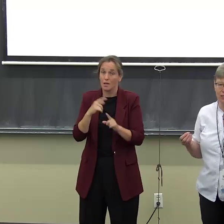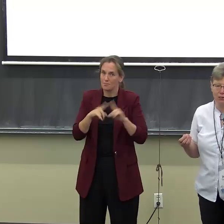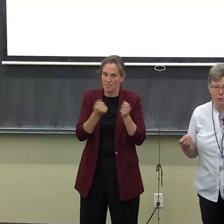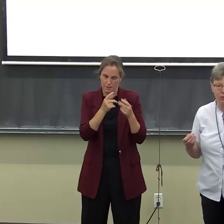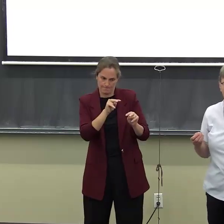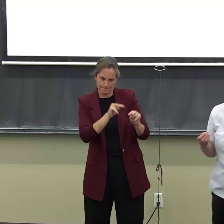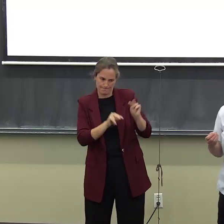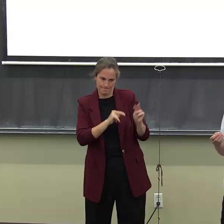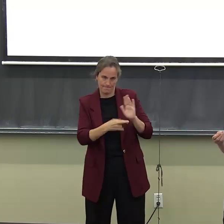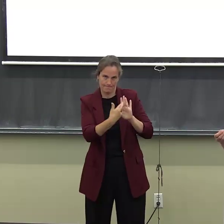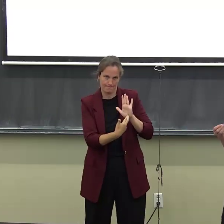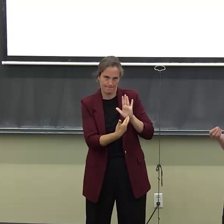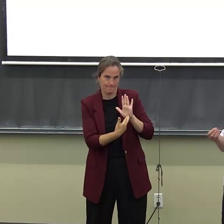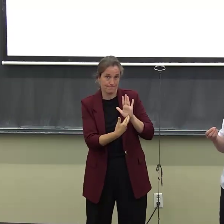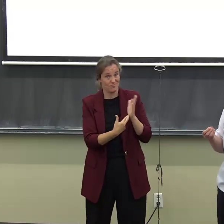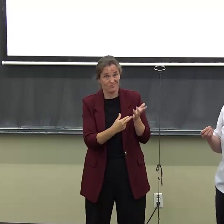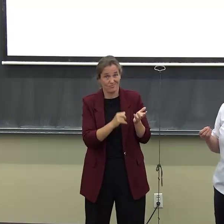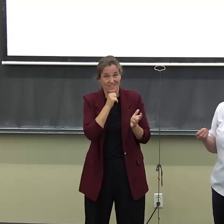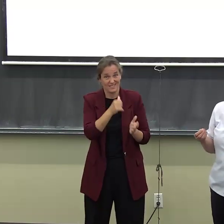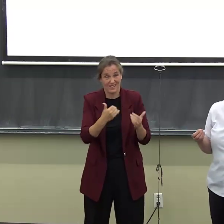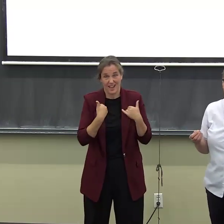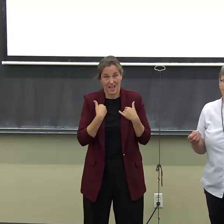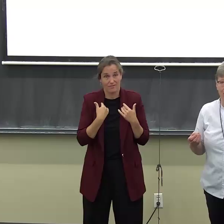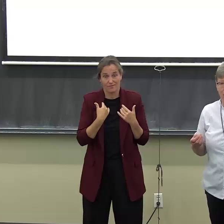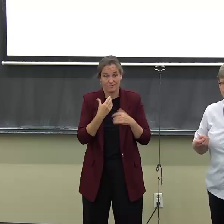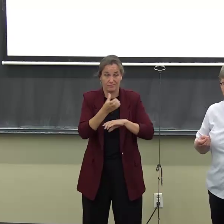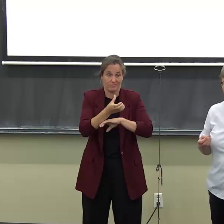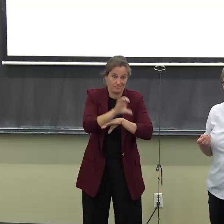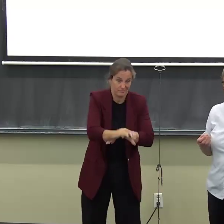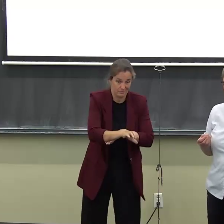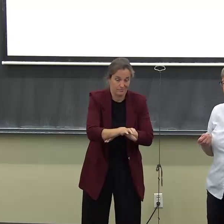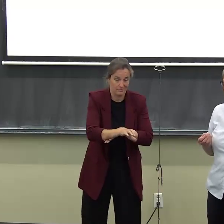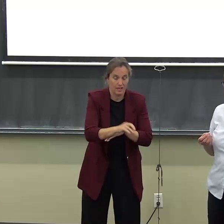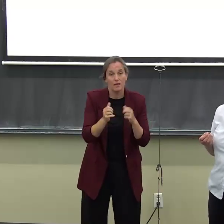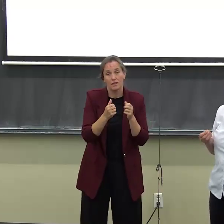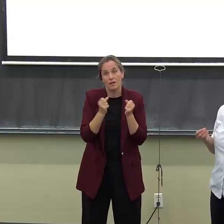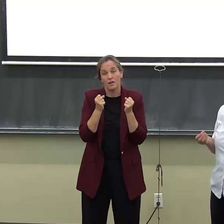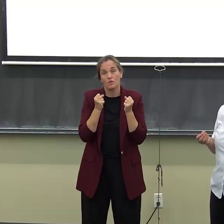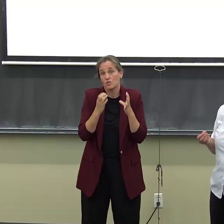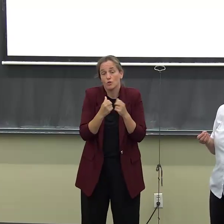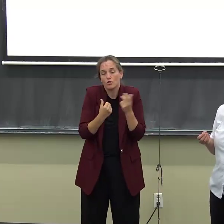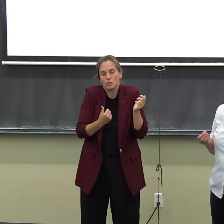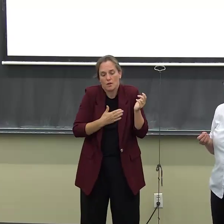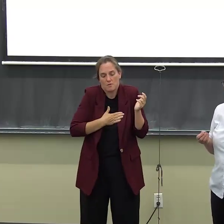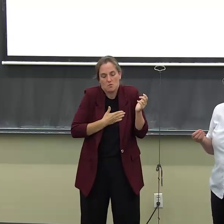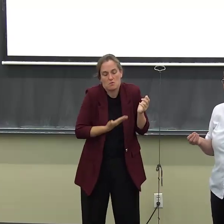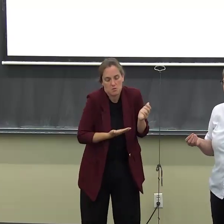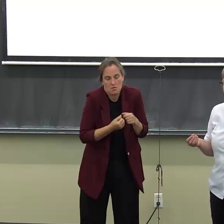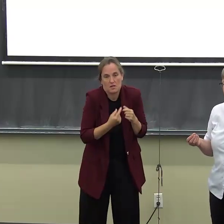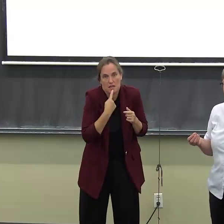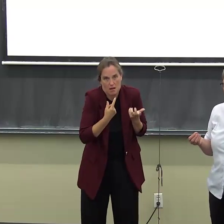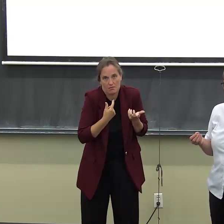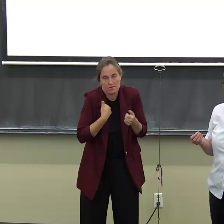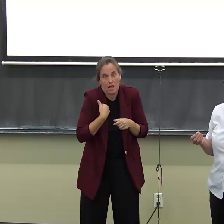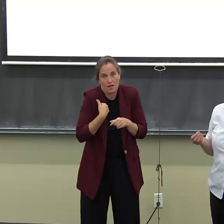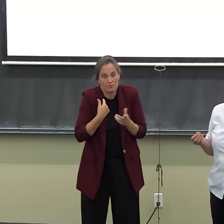surveillance regulations were didn't have very many teeth. So all you have to do is to disclose that you are